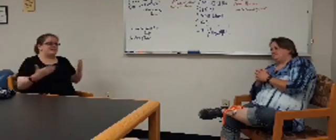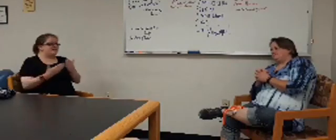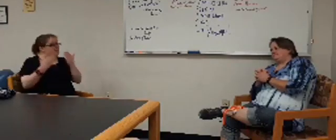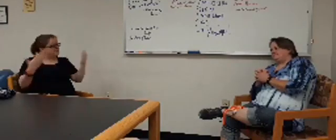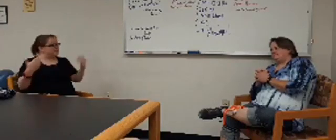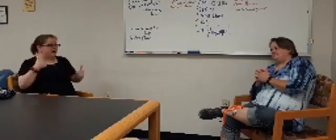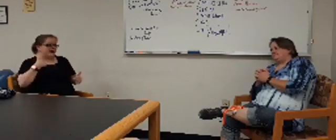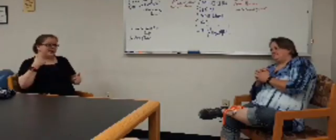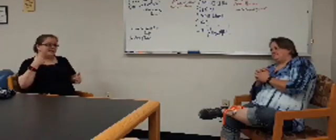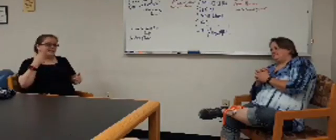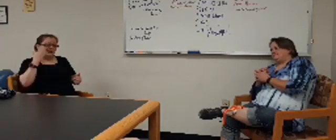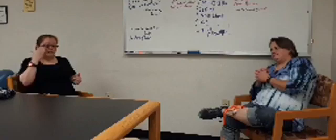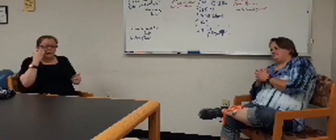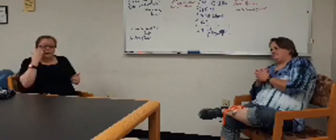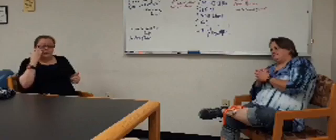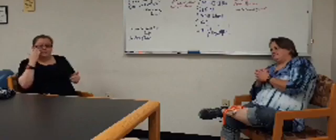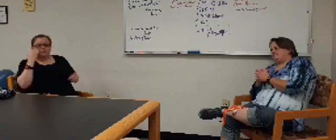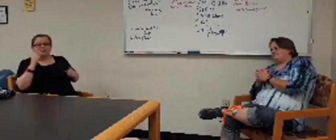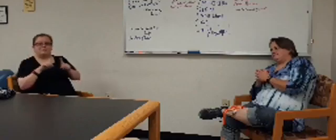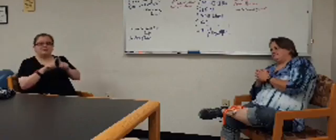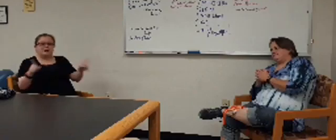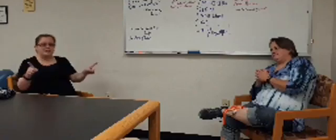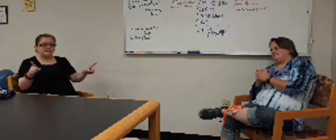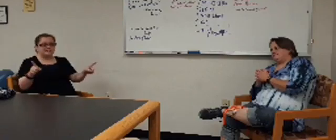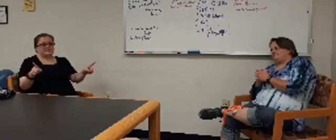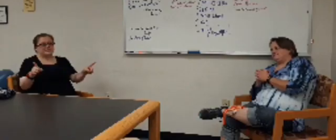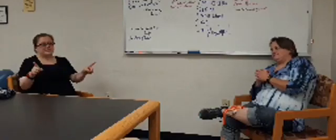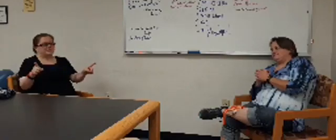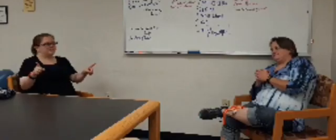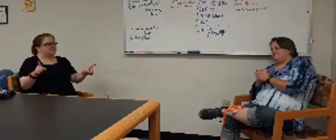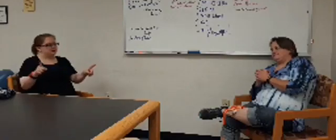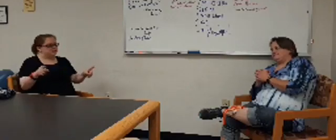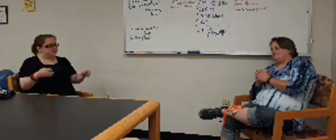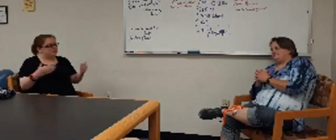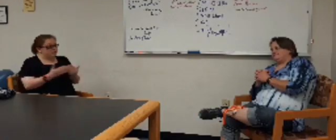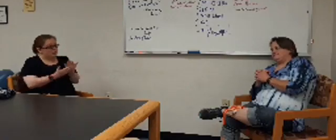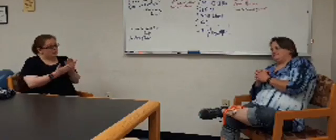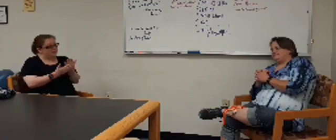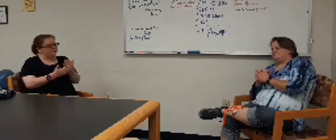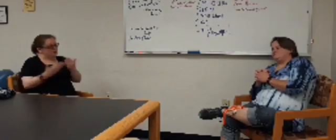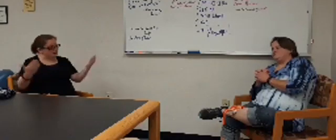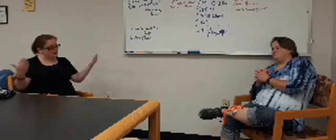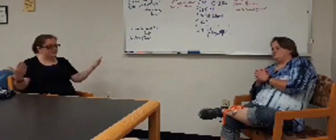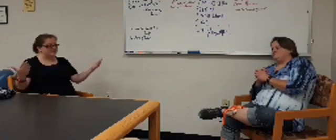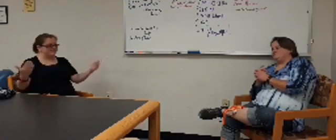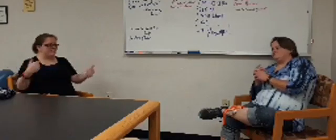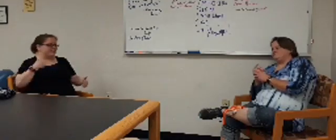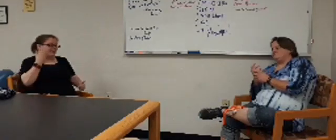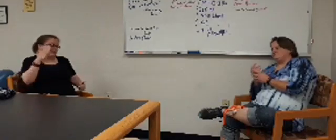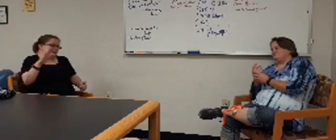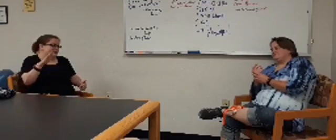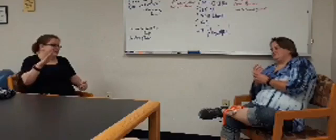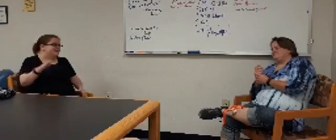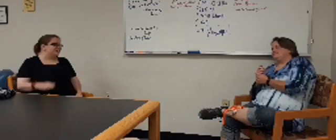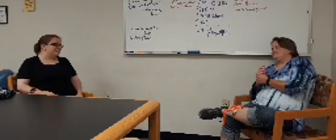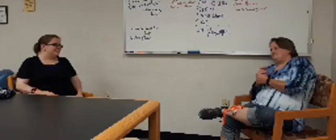things I knew, but there were some new things that I didn't know that I was